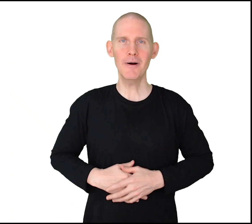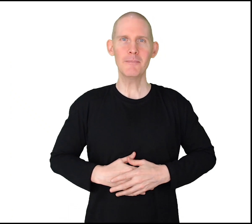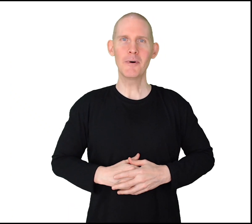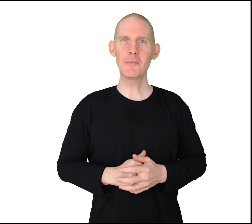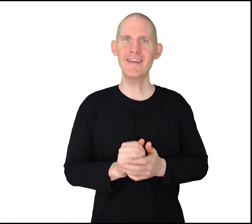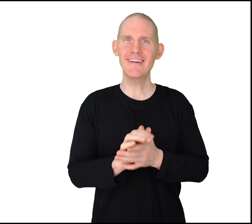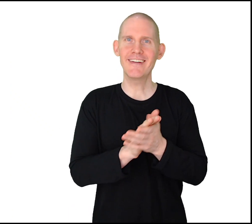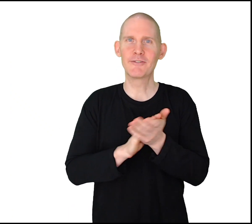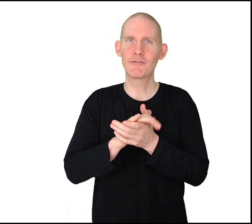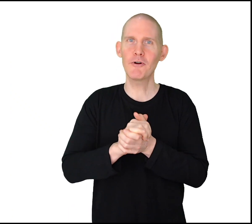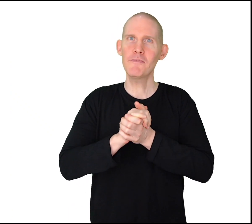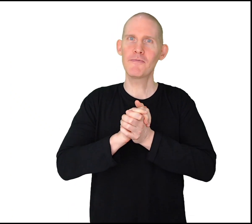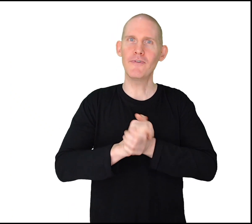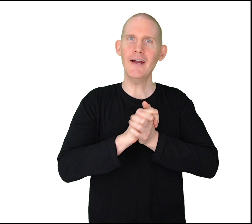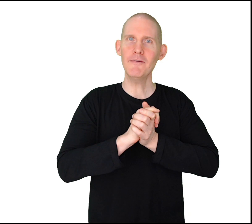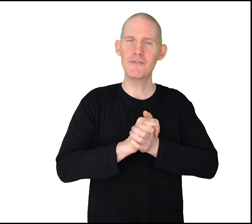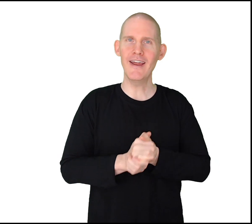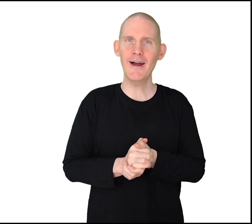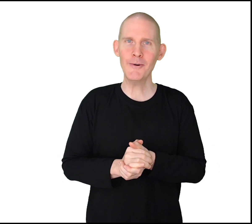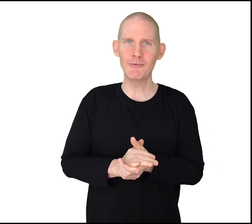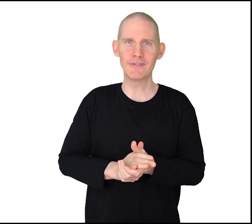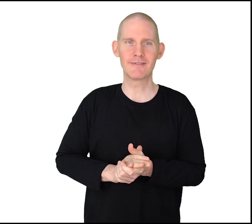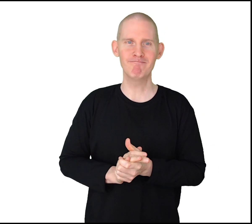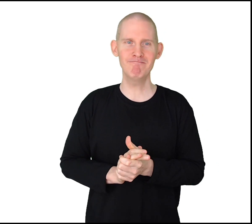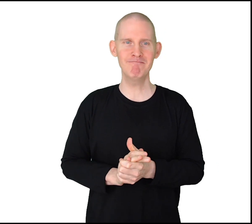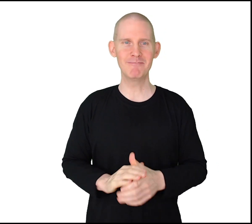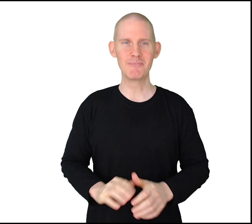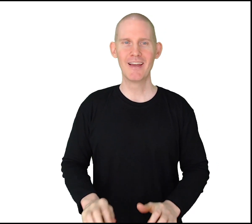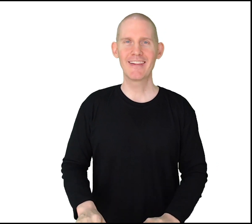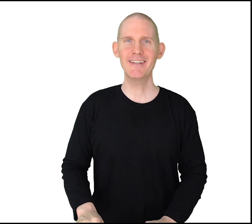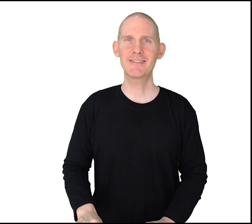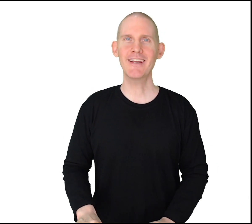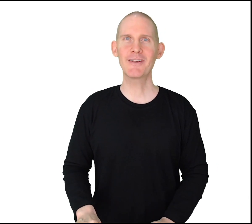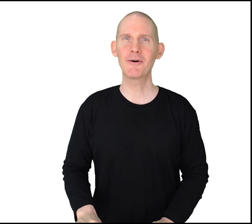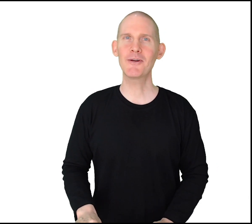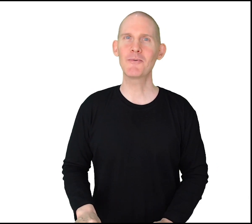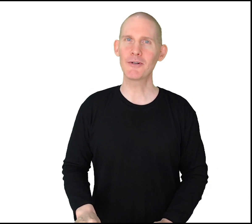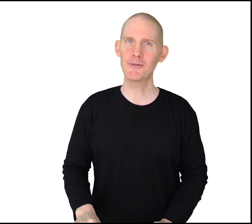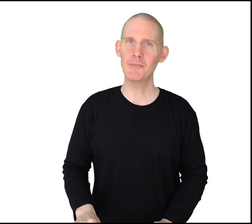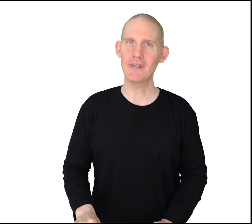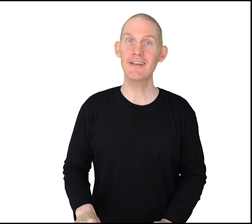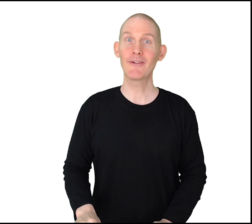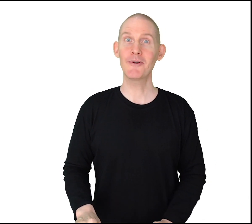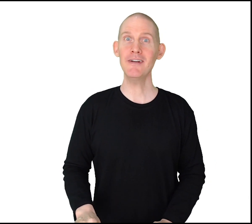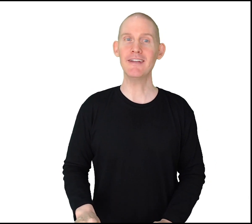Mamma mia, it's group 5 nouns. Let's take a look at what you'll be learning.